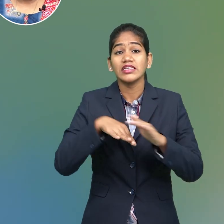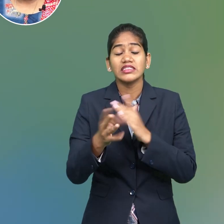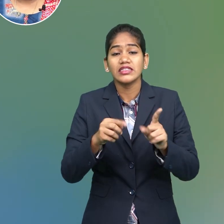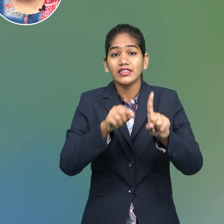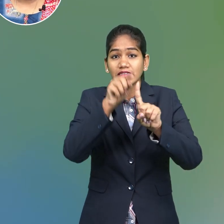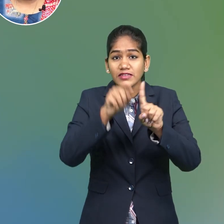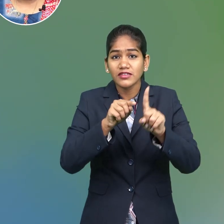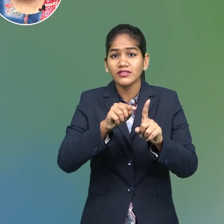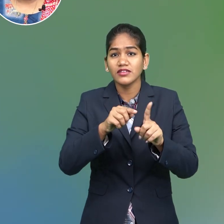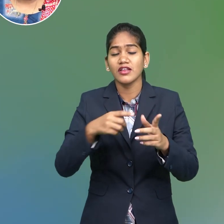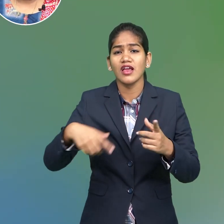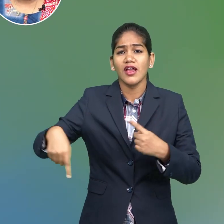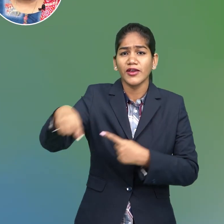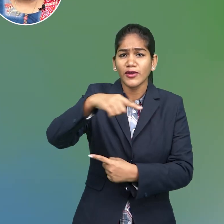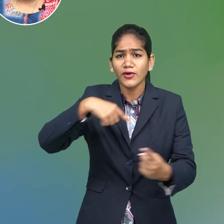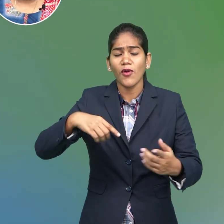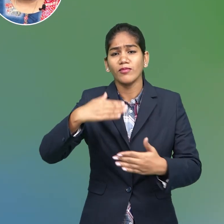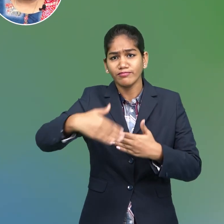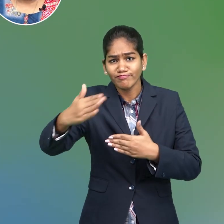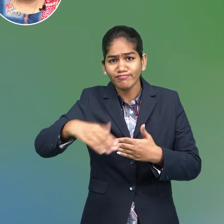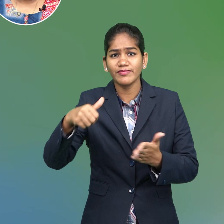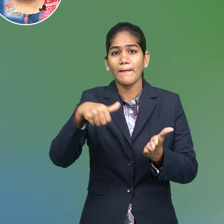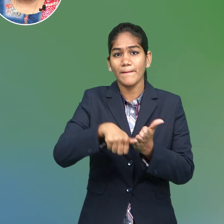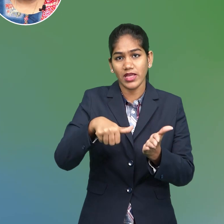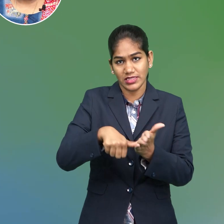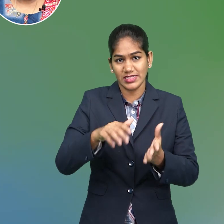temperature across months.